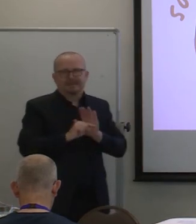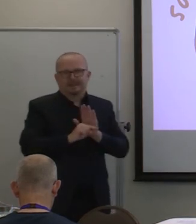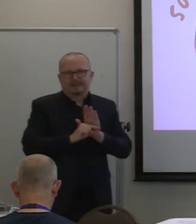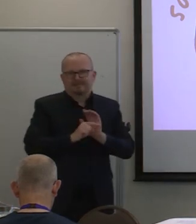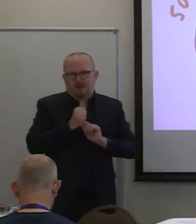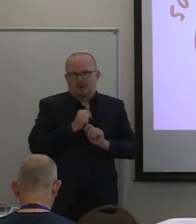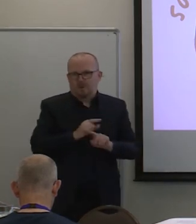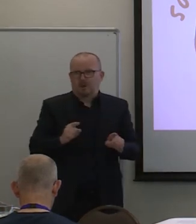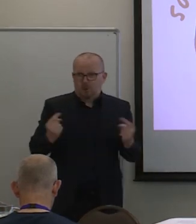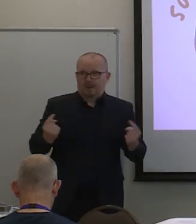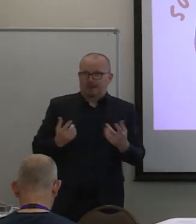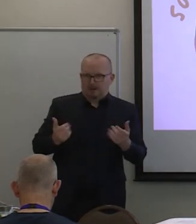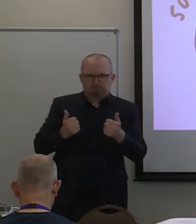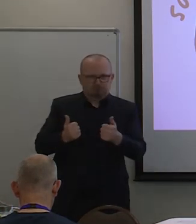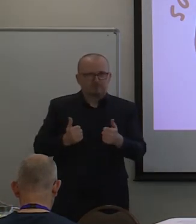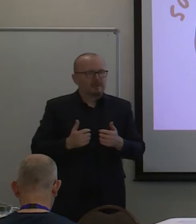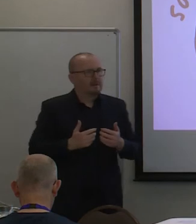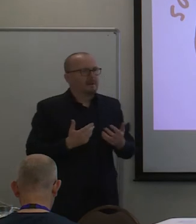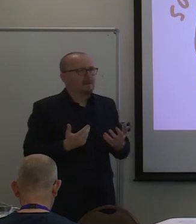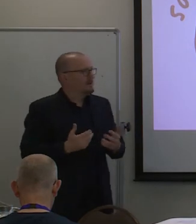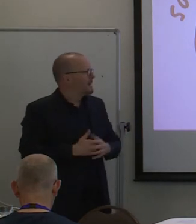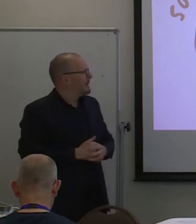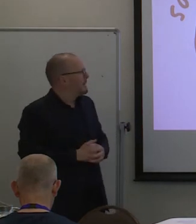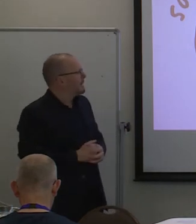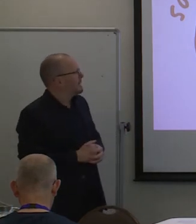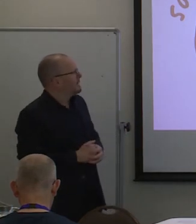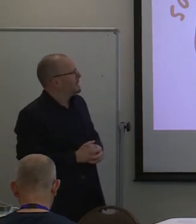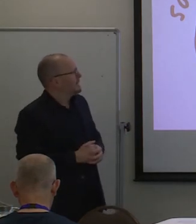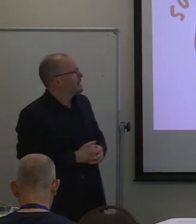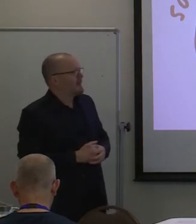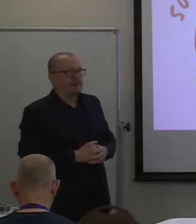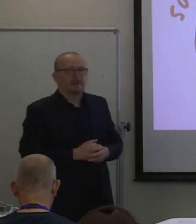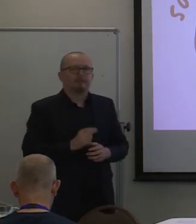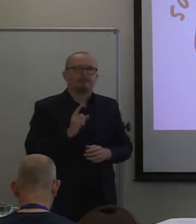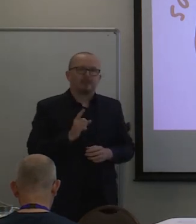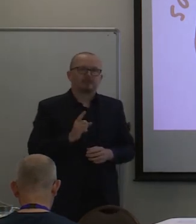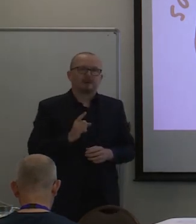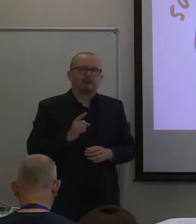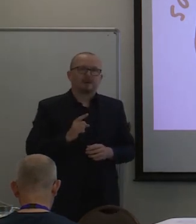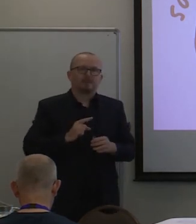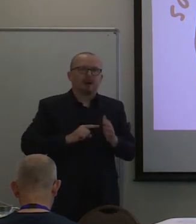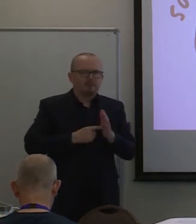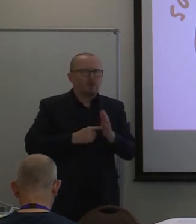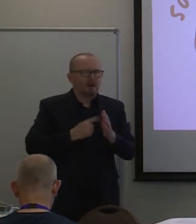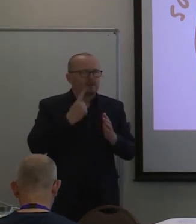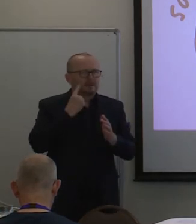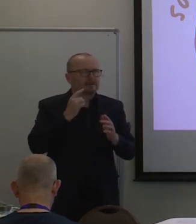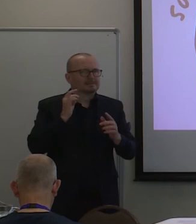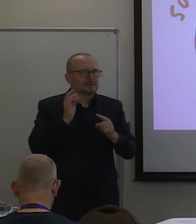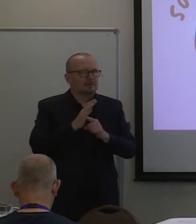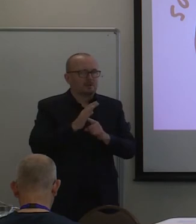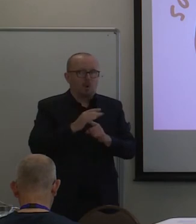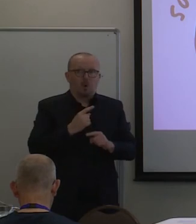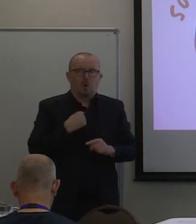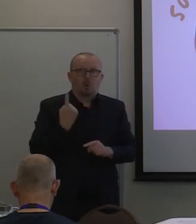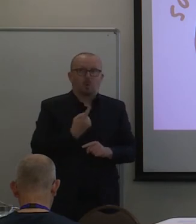here, right? There's a little bit much. A bit unnecessary. But my point is really significant, I think. We live